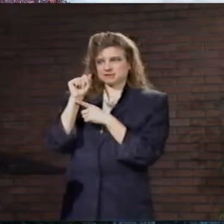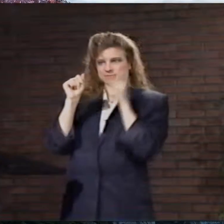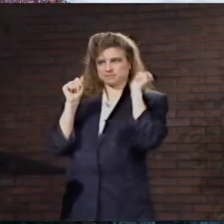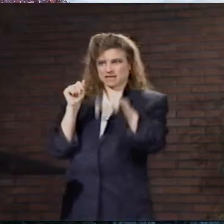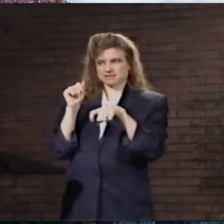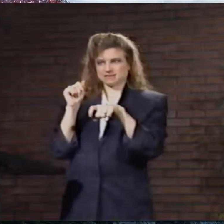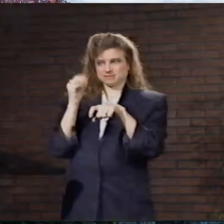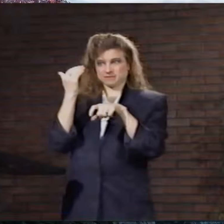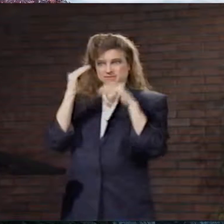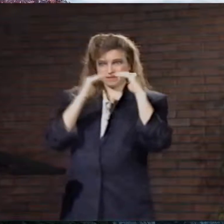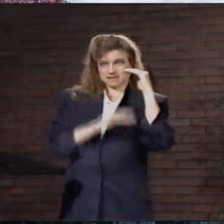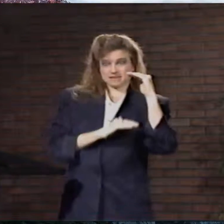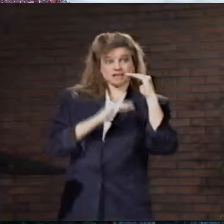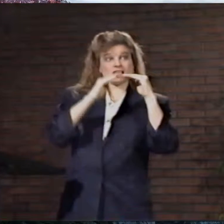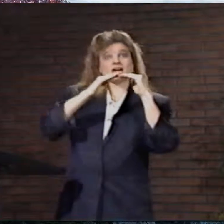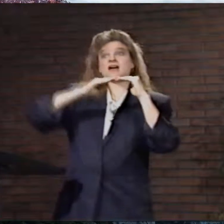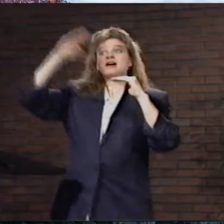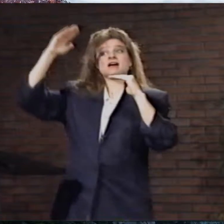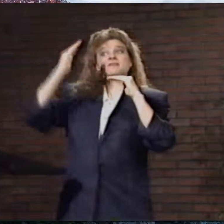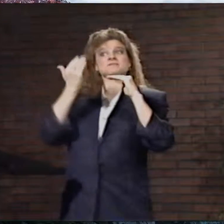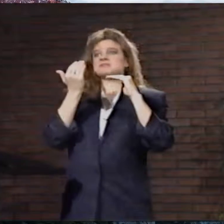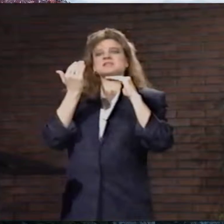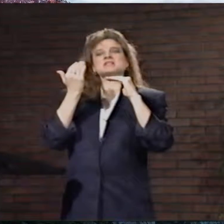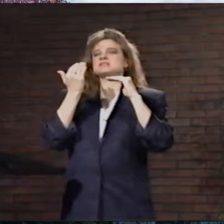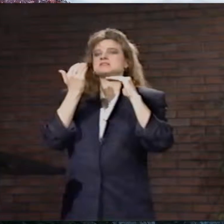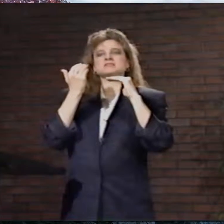That number went down to 15 this past summer.